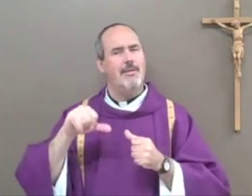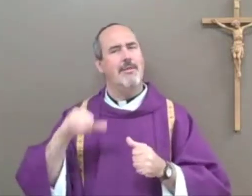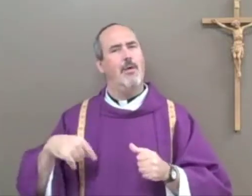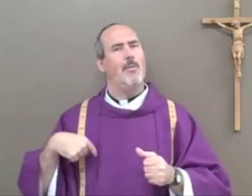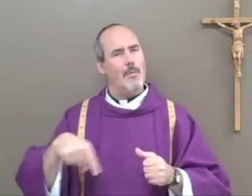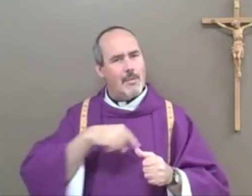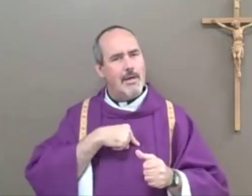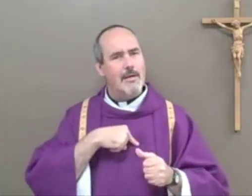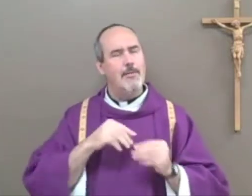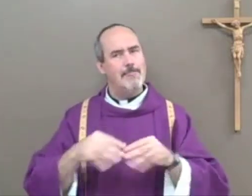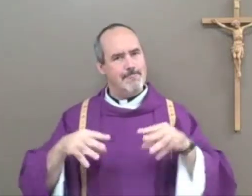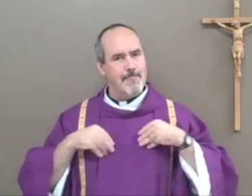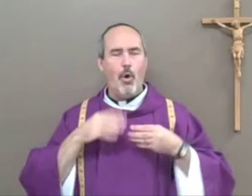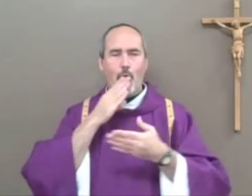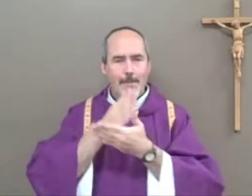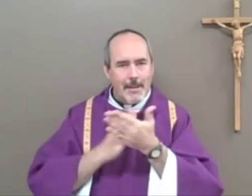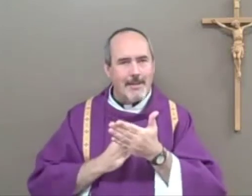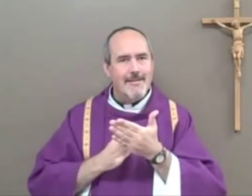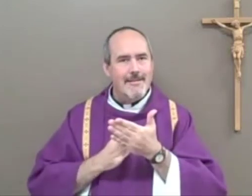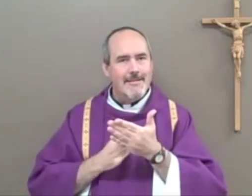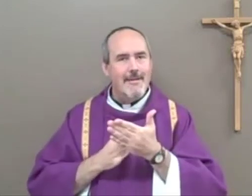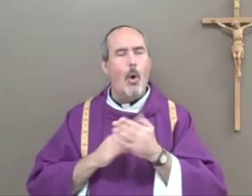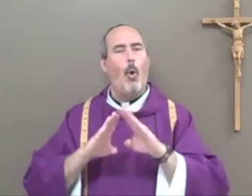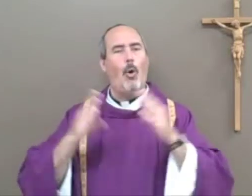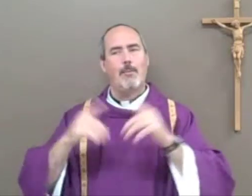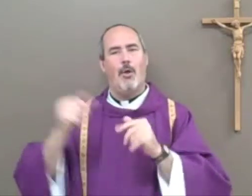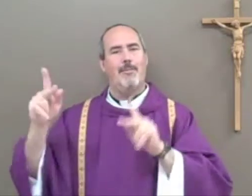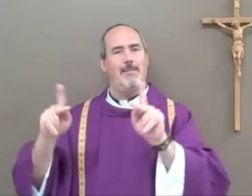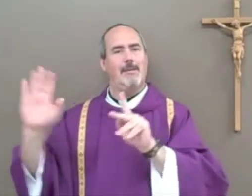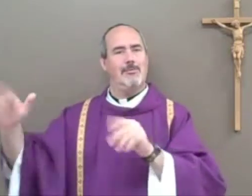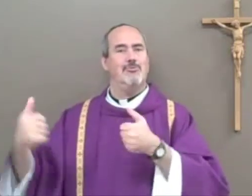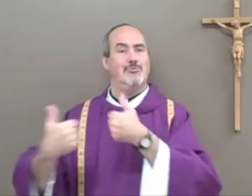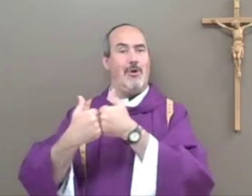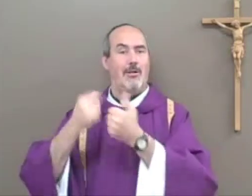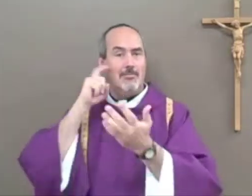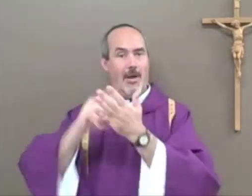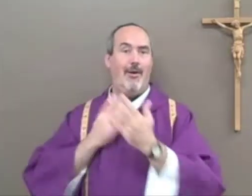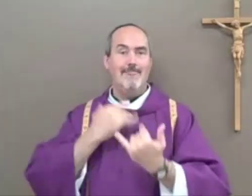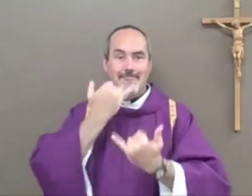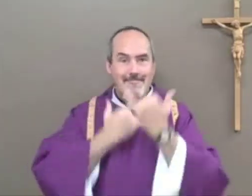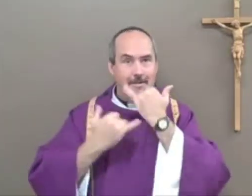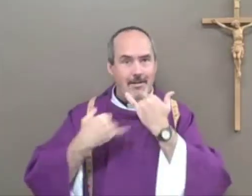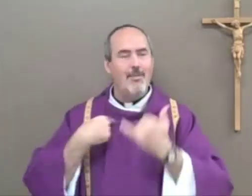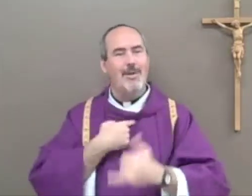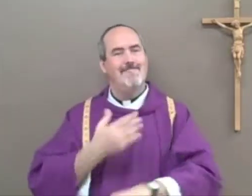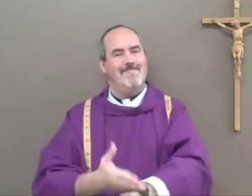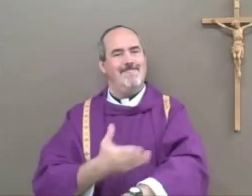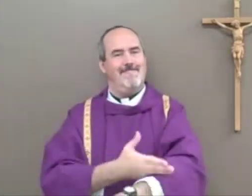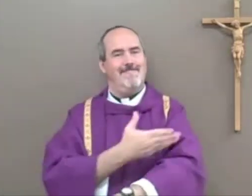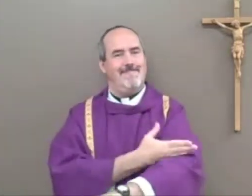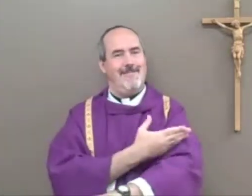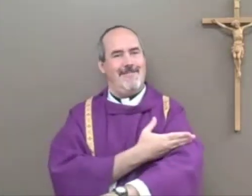each other that we can all accept the gift of humility. That when people challenge us on our faults, that